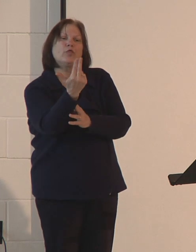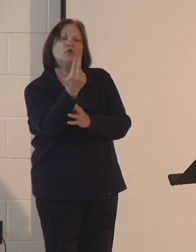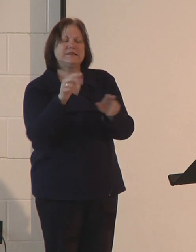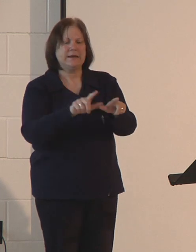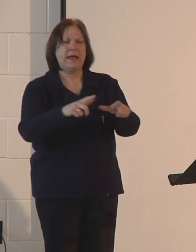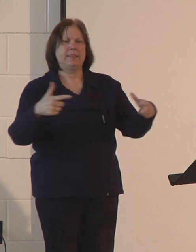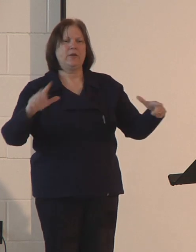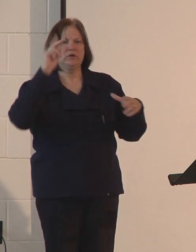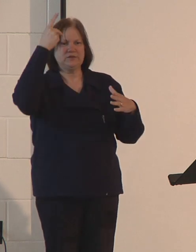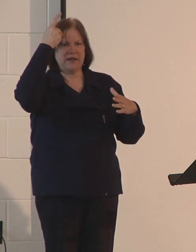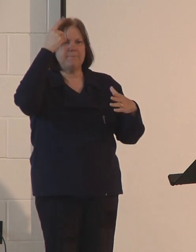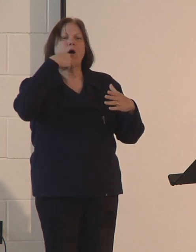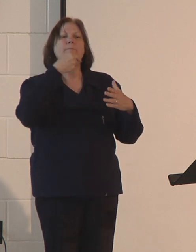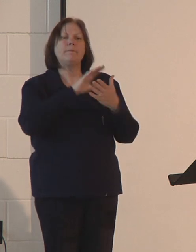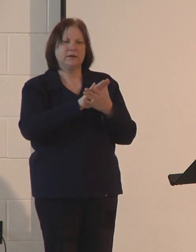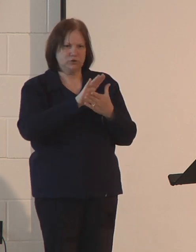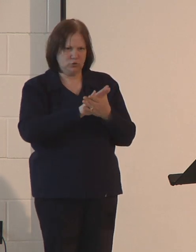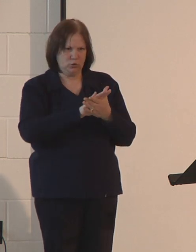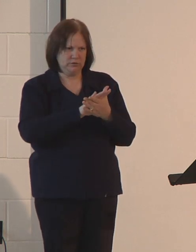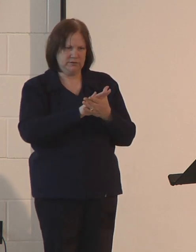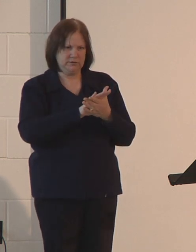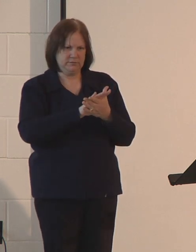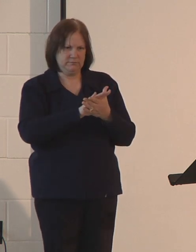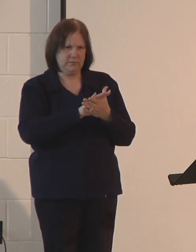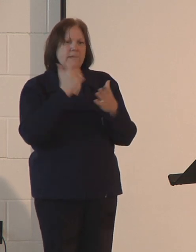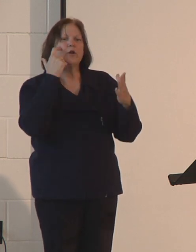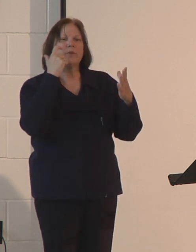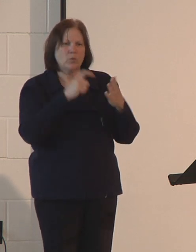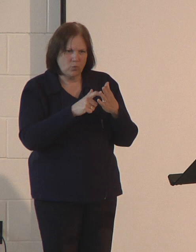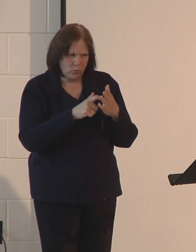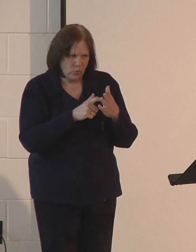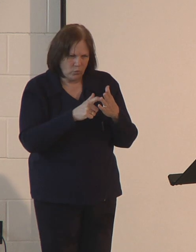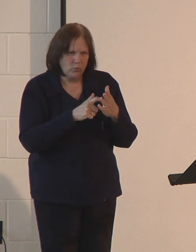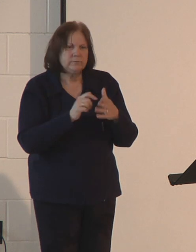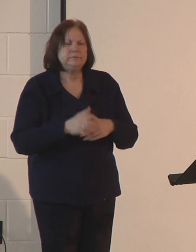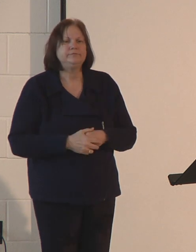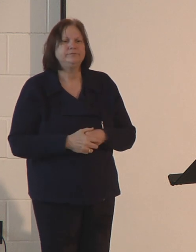languages in St. Paul Public Schools that are being recognized as of today.